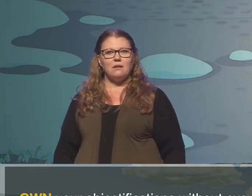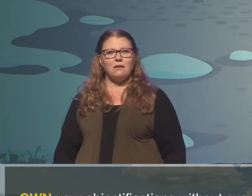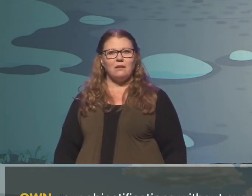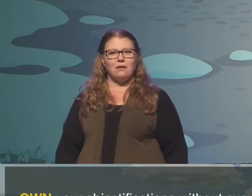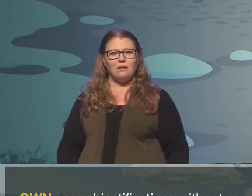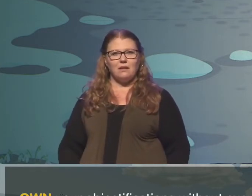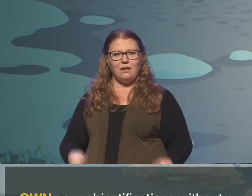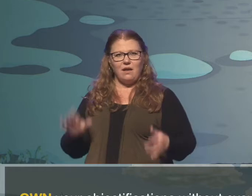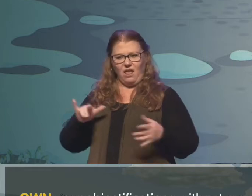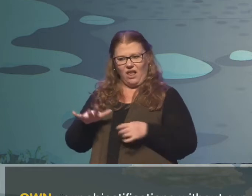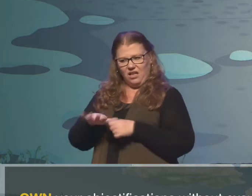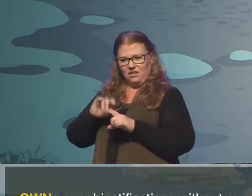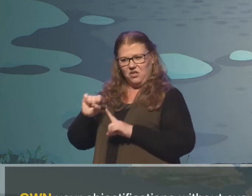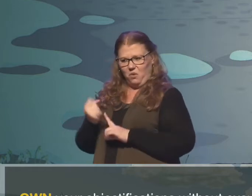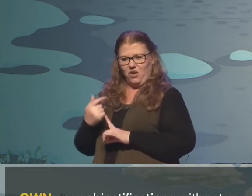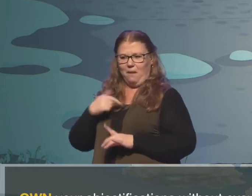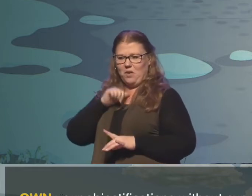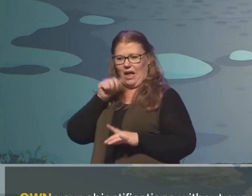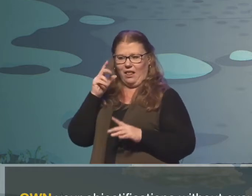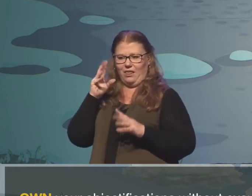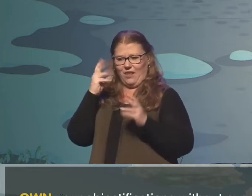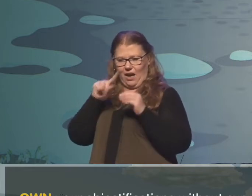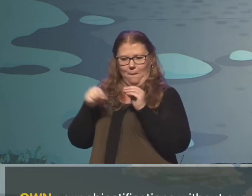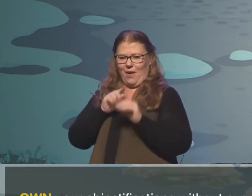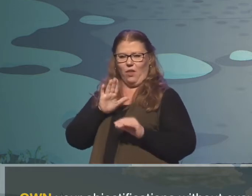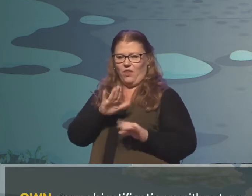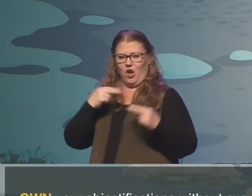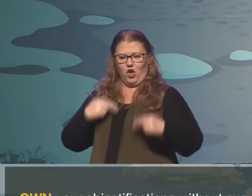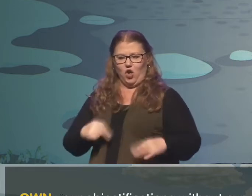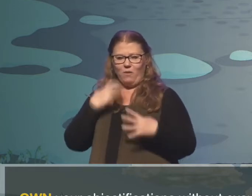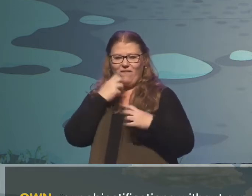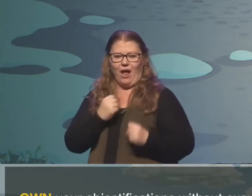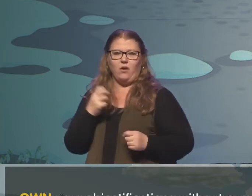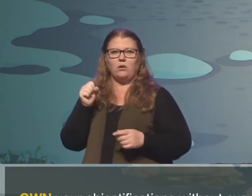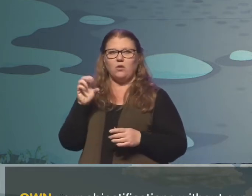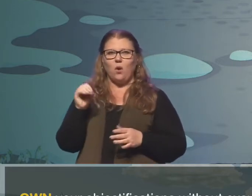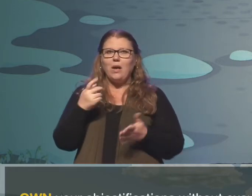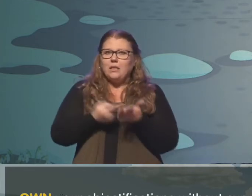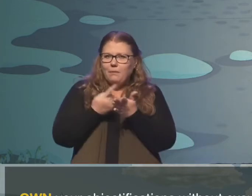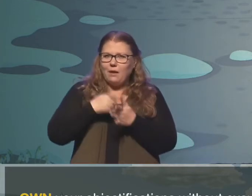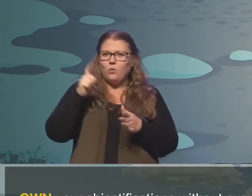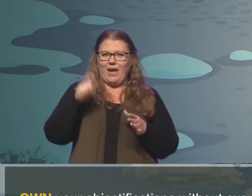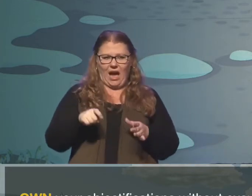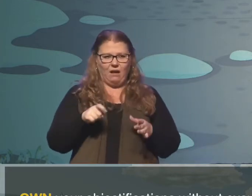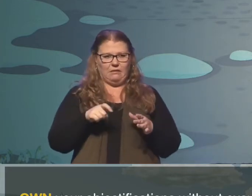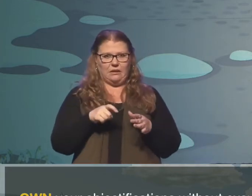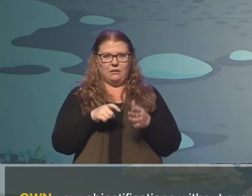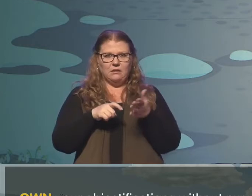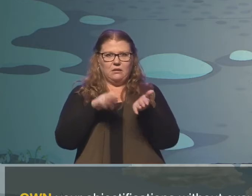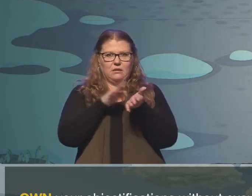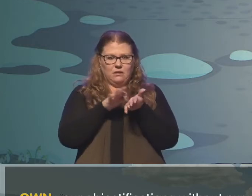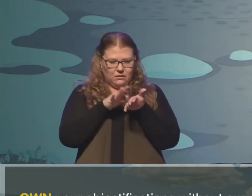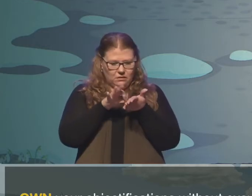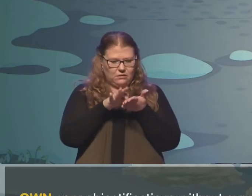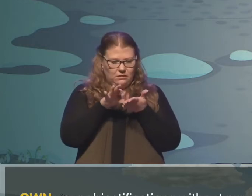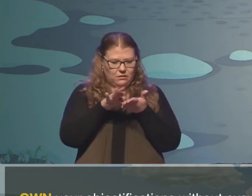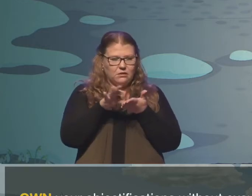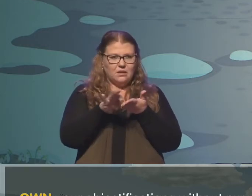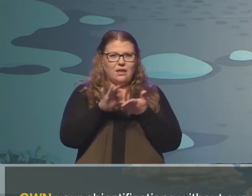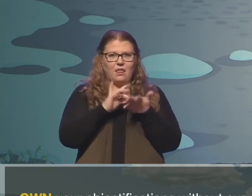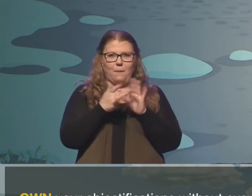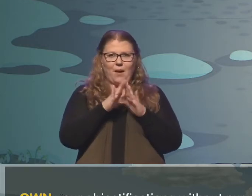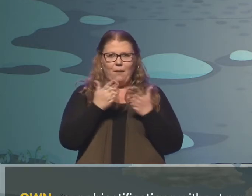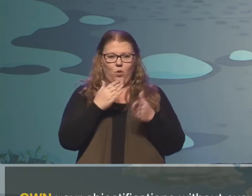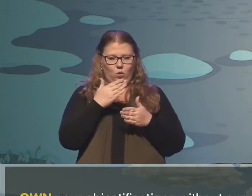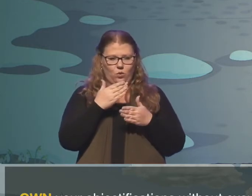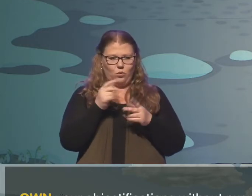Here's where I wasn't considering their human value. Here's where I did it. And so sometimes we have to take an inventory. The Bible word for this